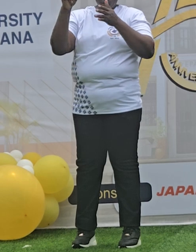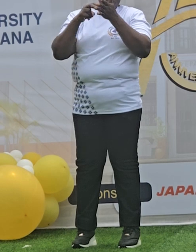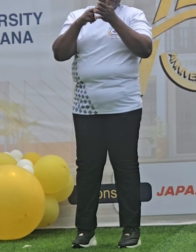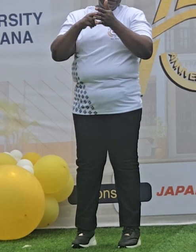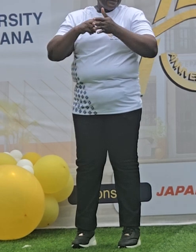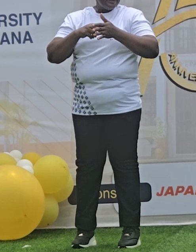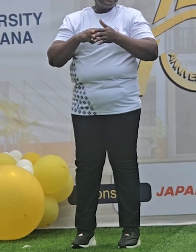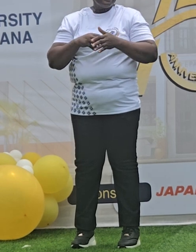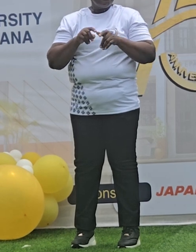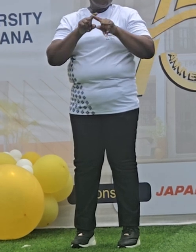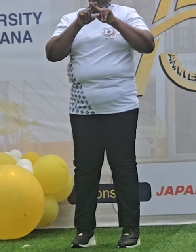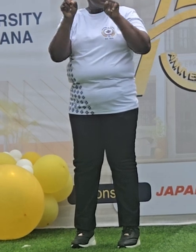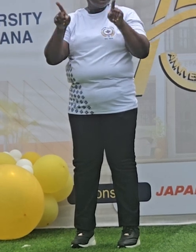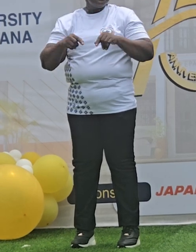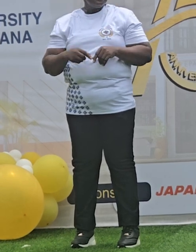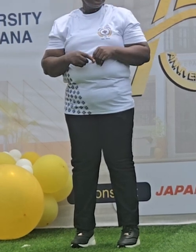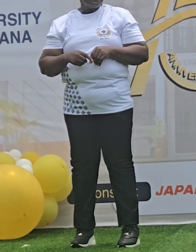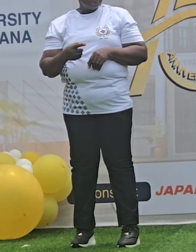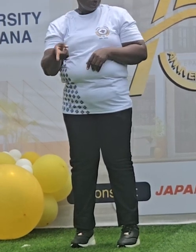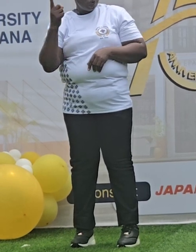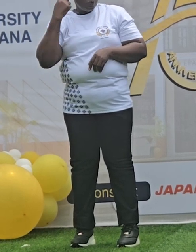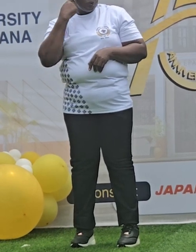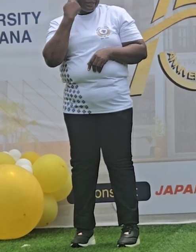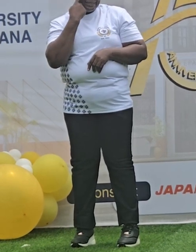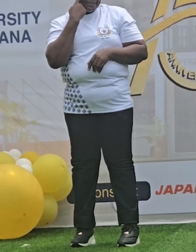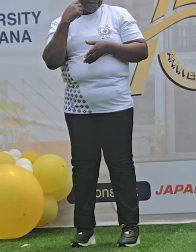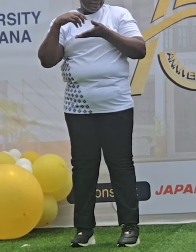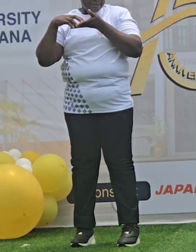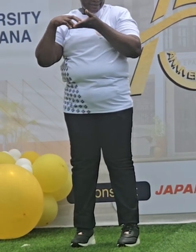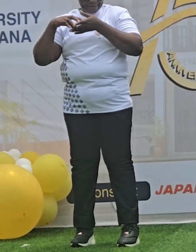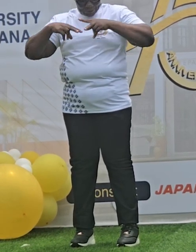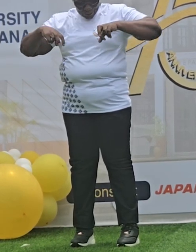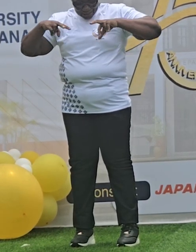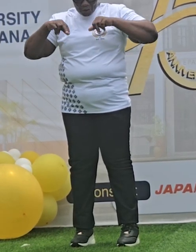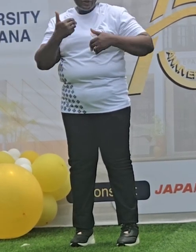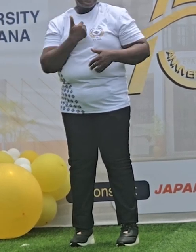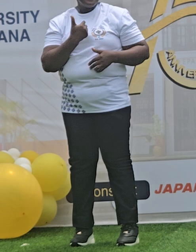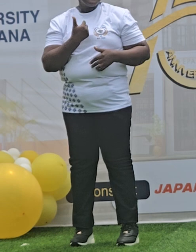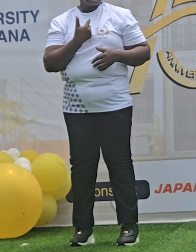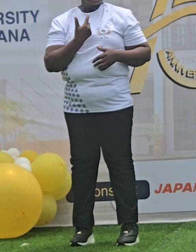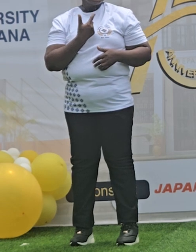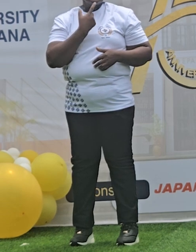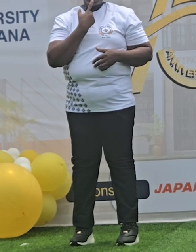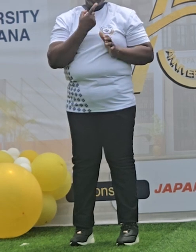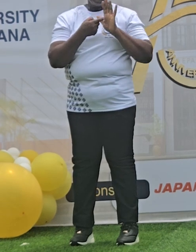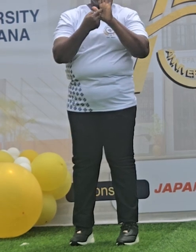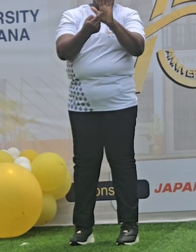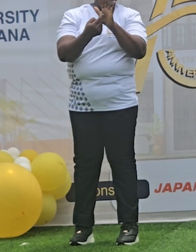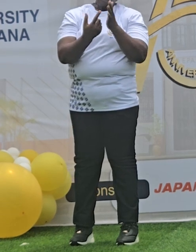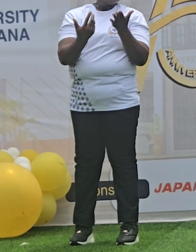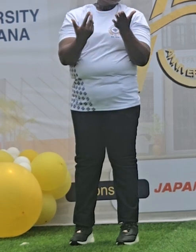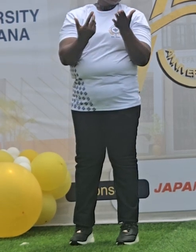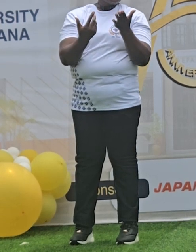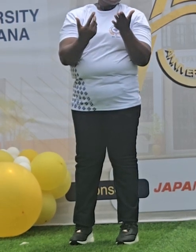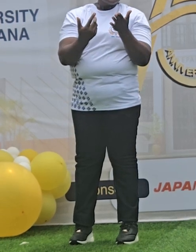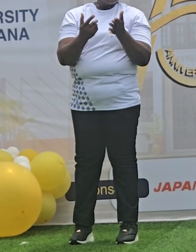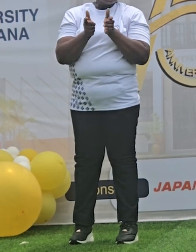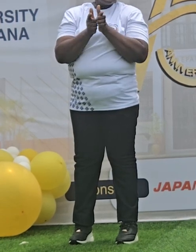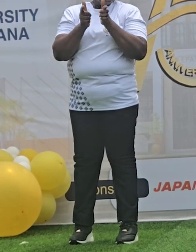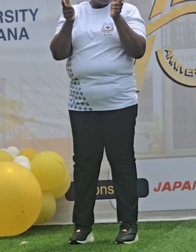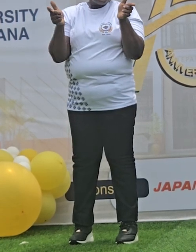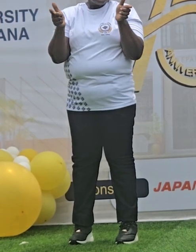2,000, but a recent study that we conducted indicates that there is a